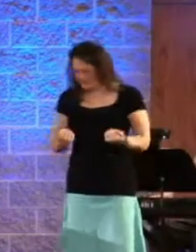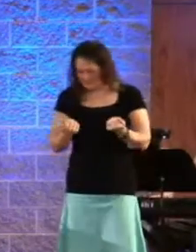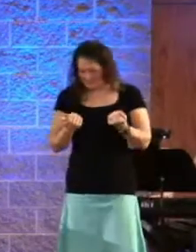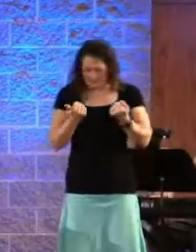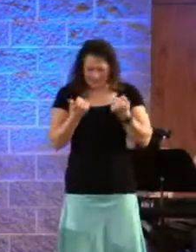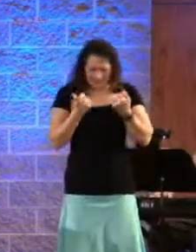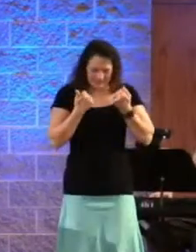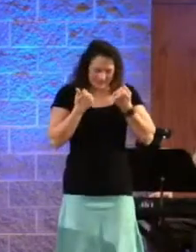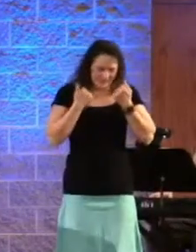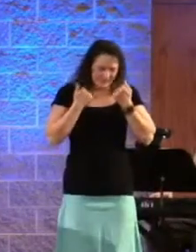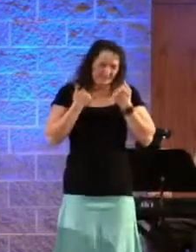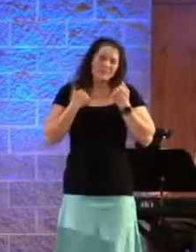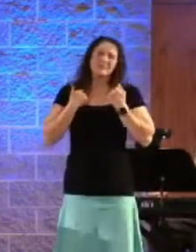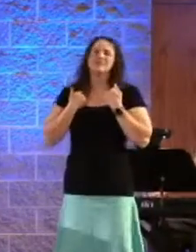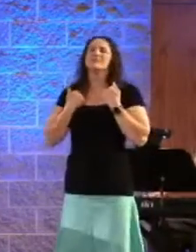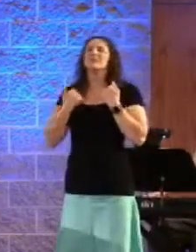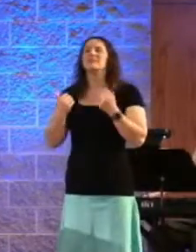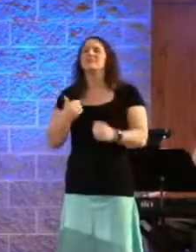alive. I'm